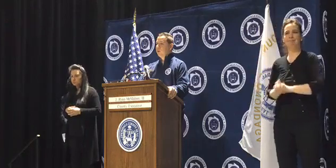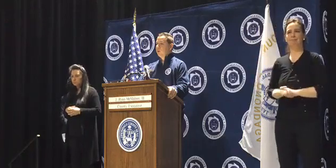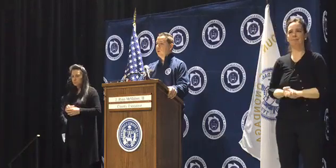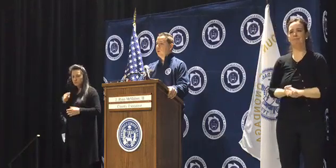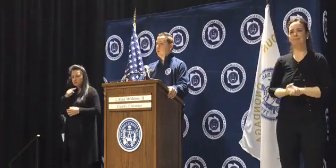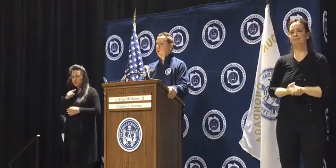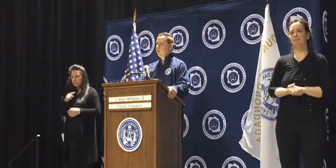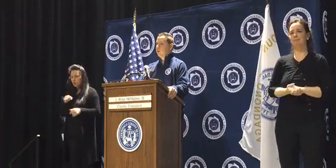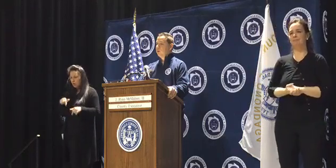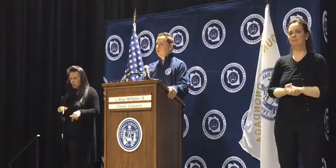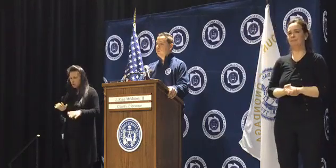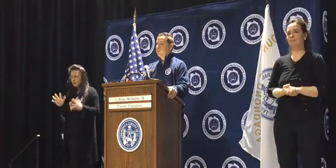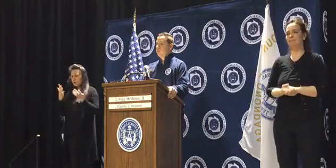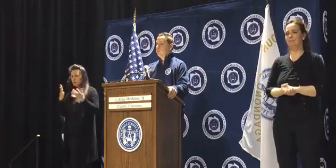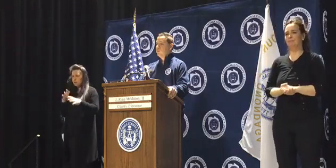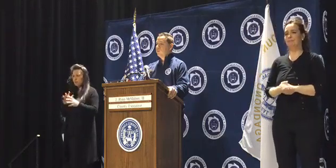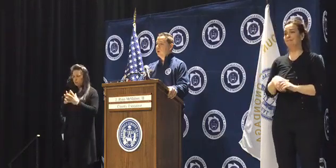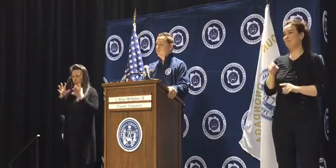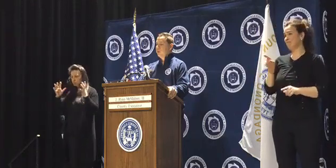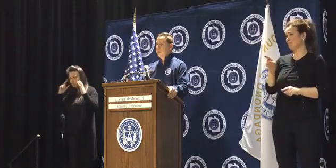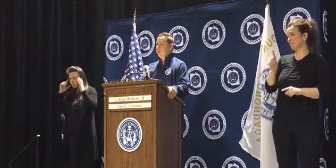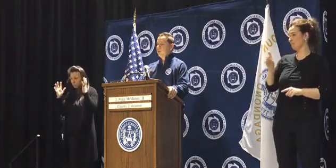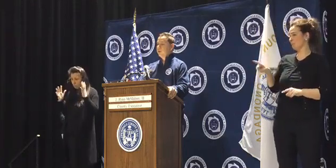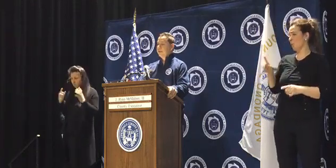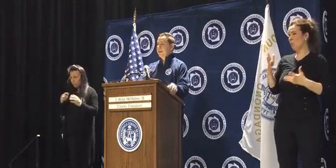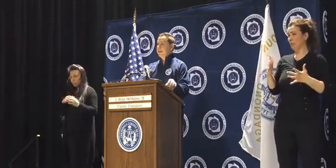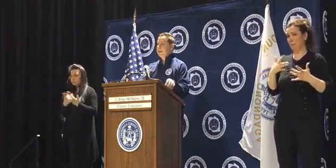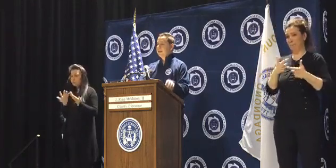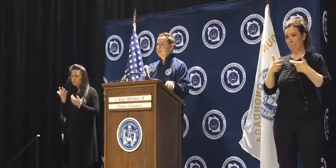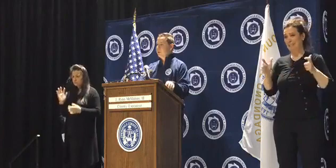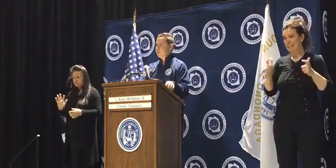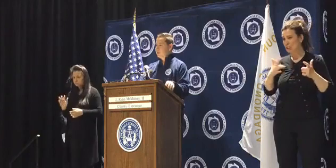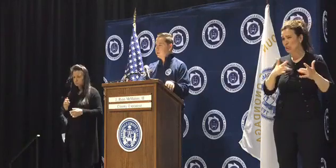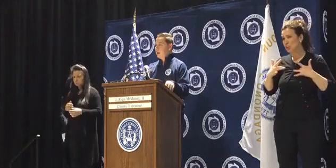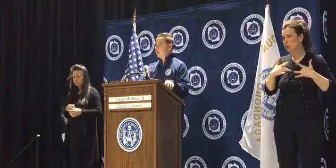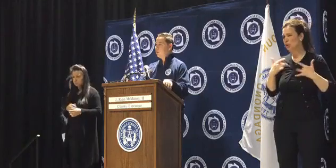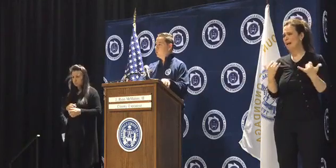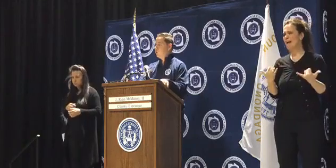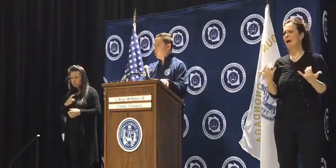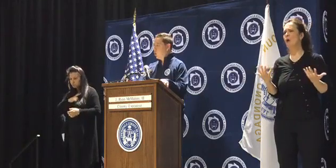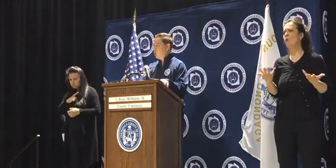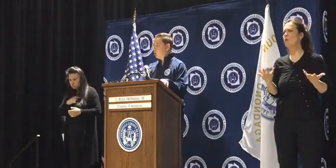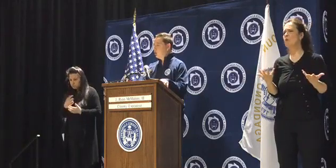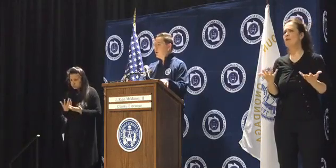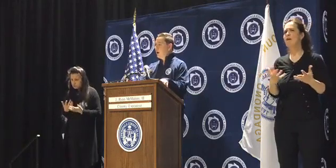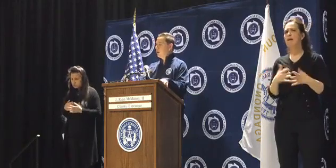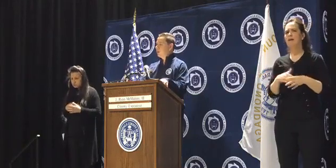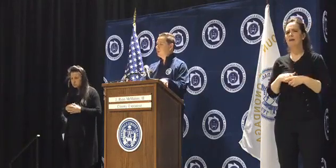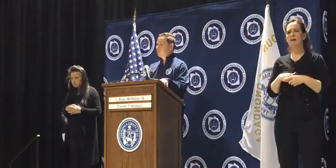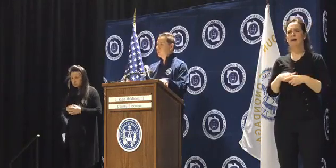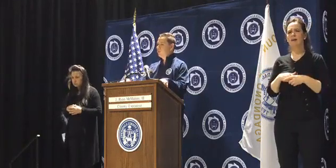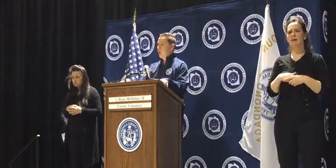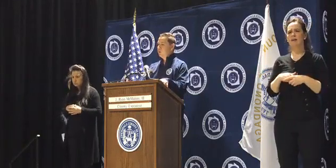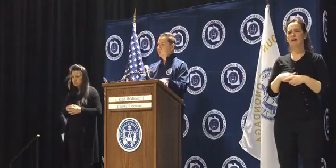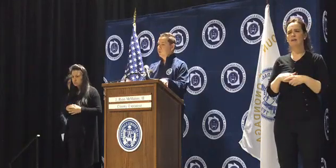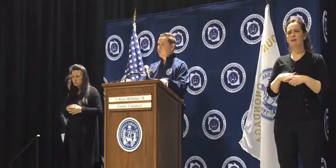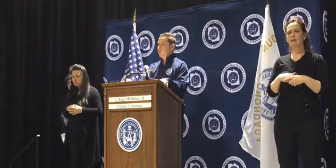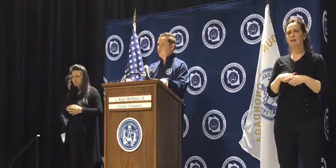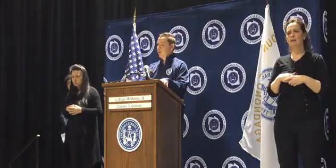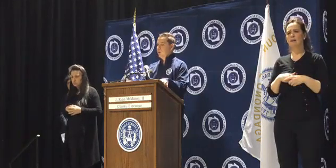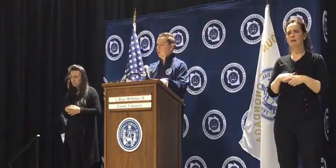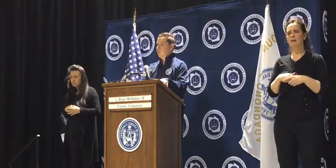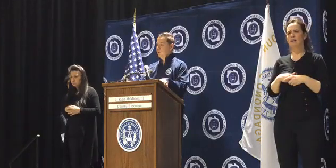about the community taking this seriously. I think we are. I think there's parts